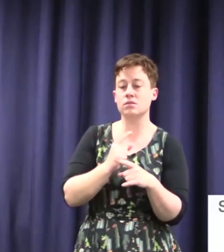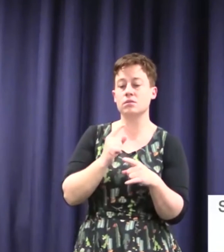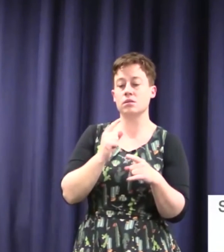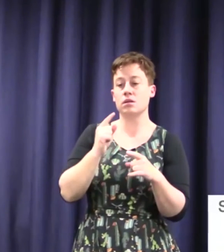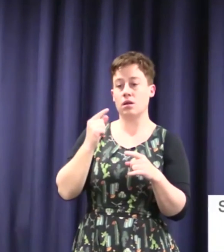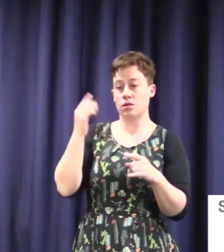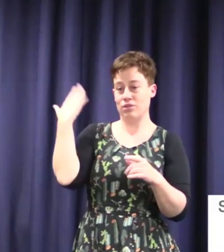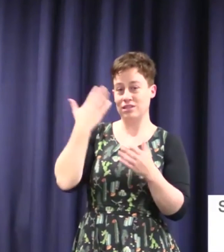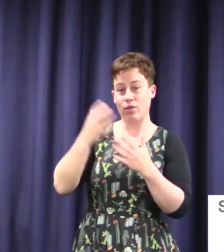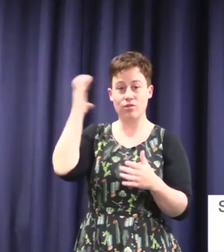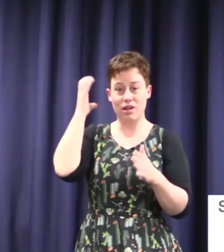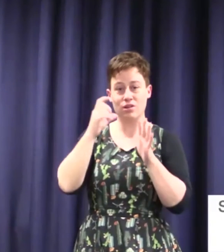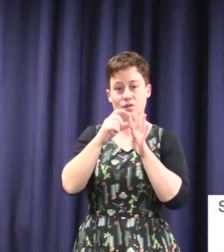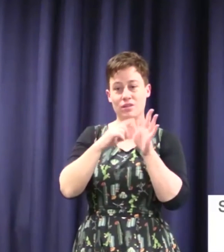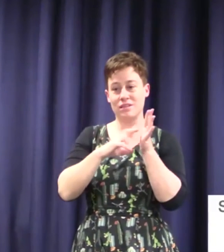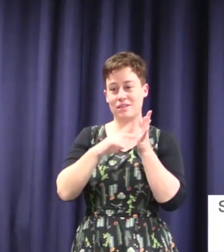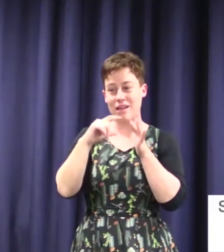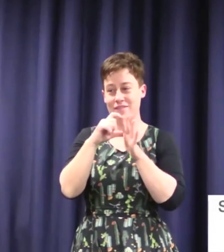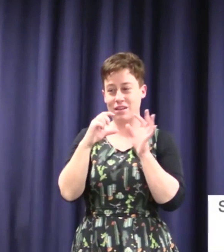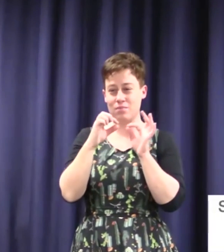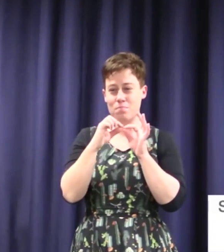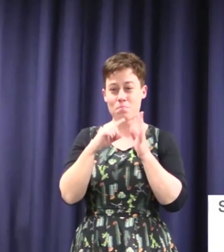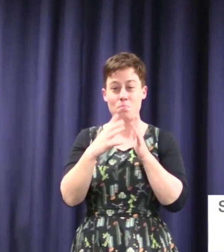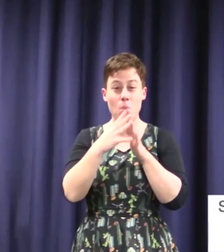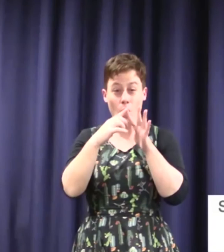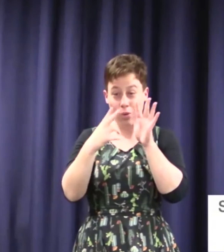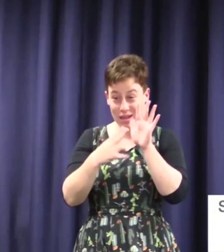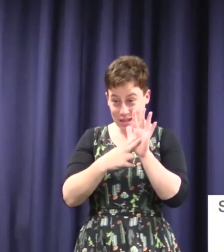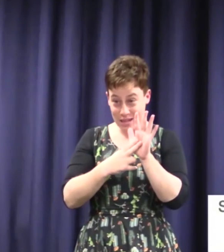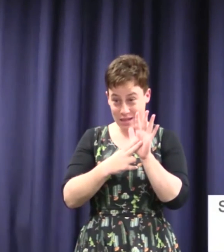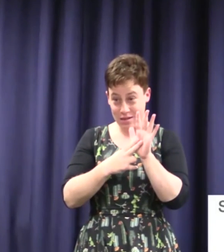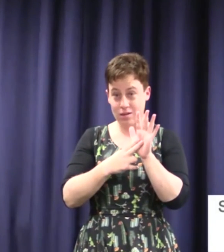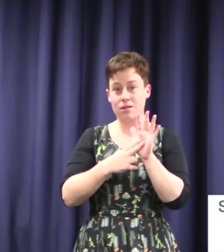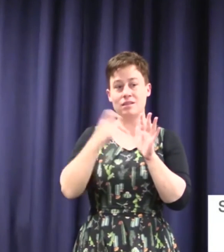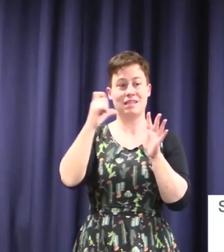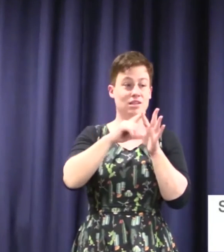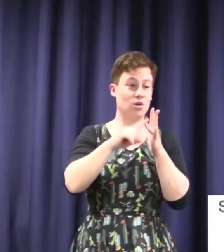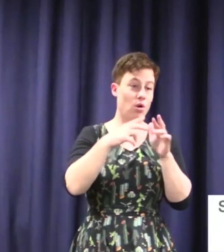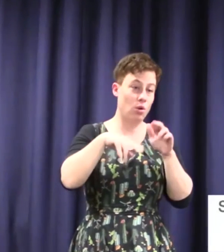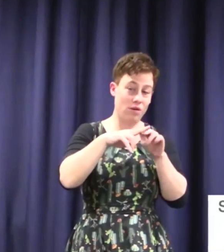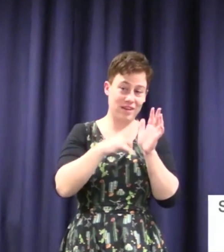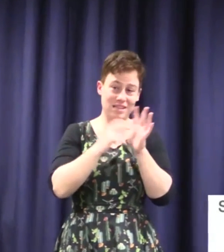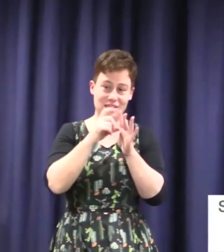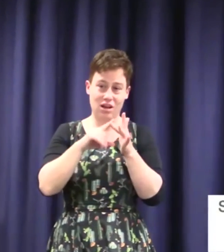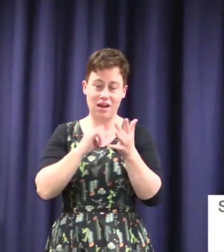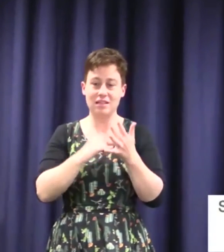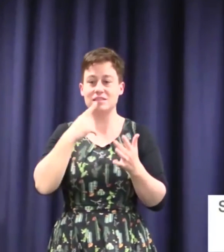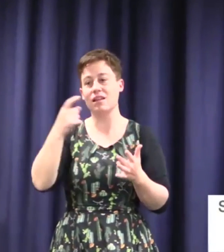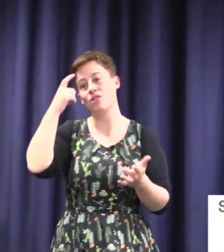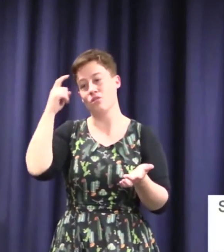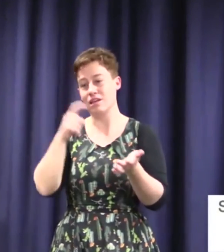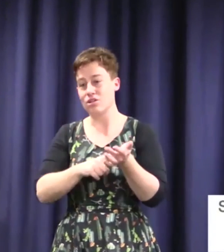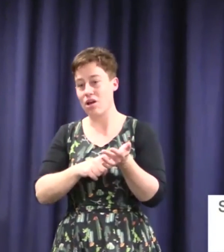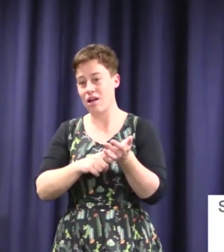Just to add to Keri's comments, recently David Bowen was on the radio. He's the CEO of